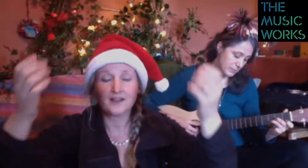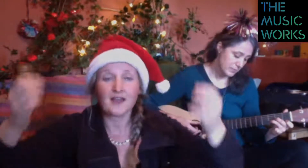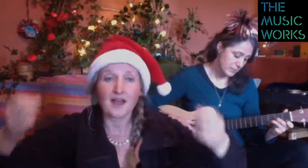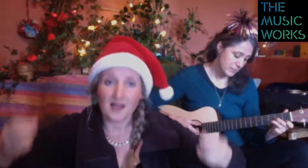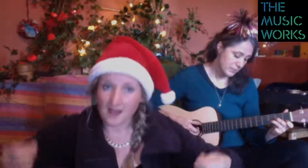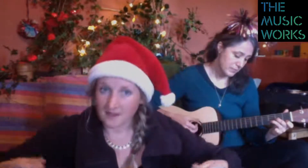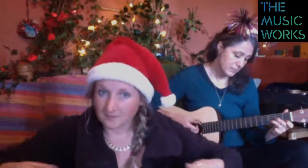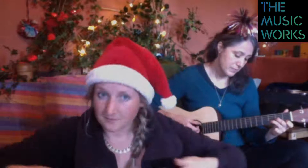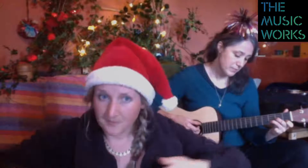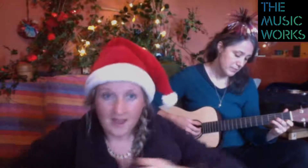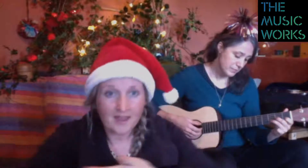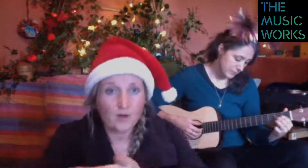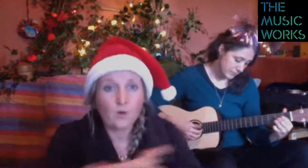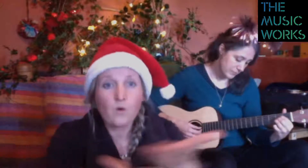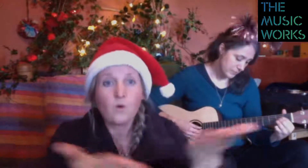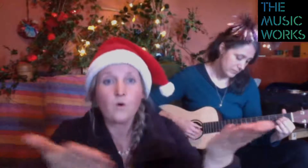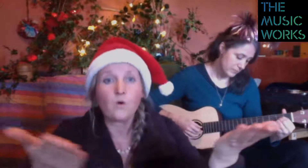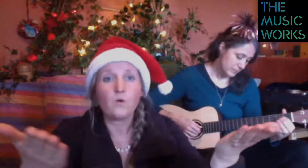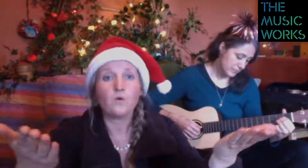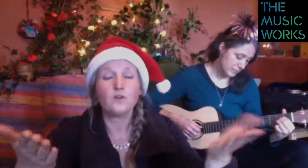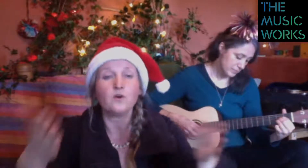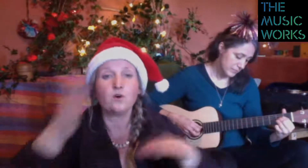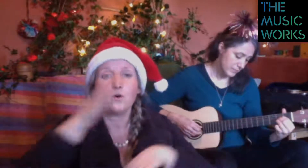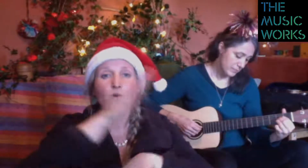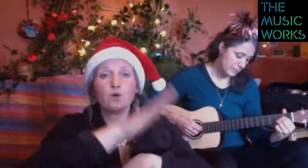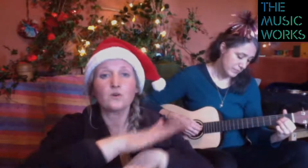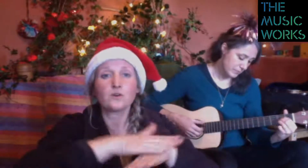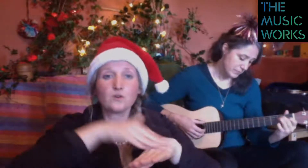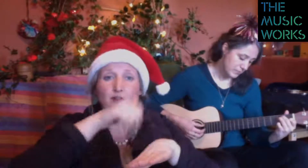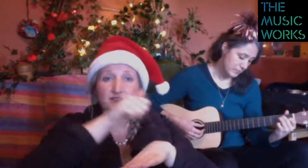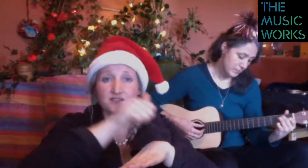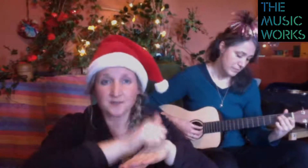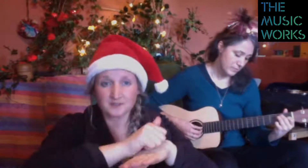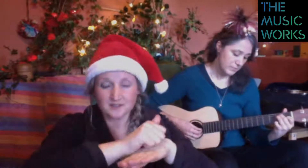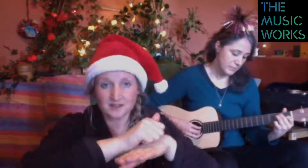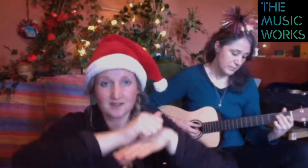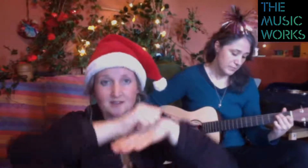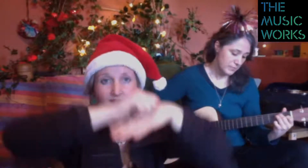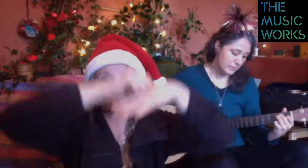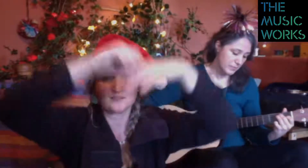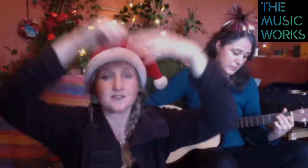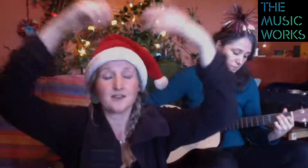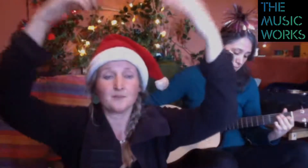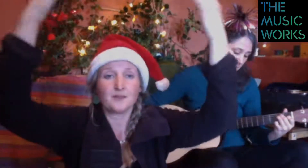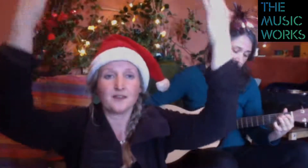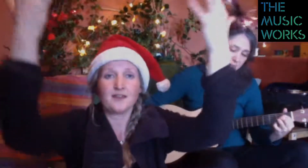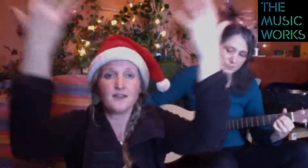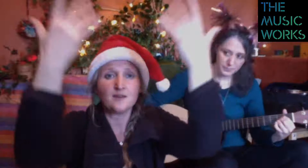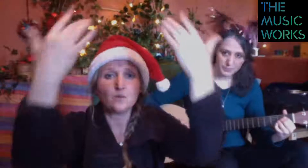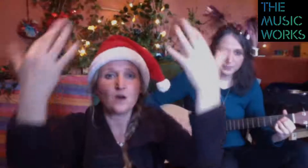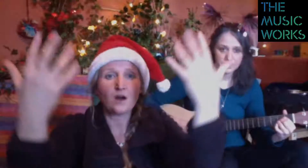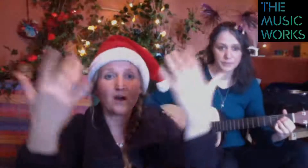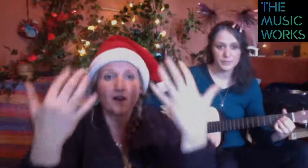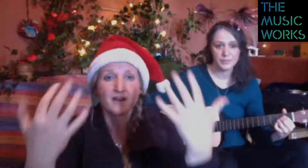bright. And may all your Christmases be white.